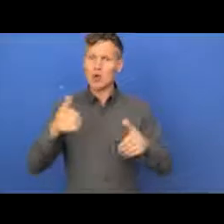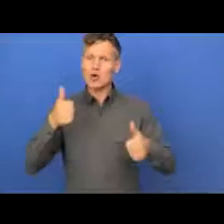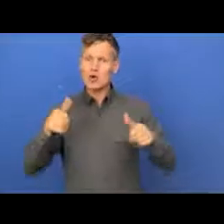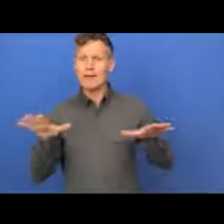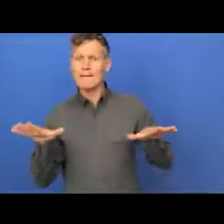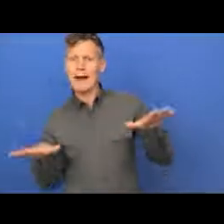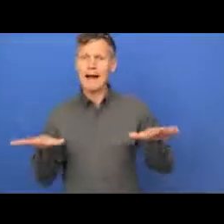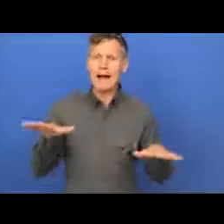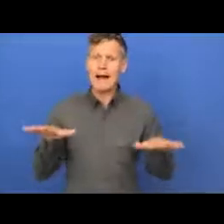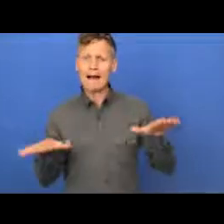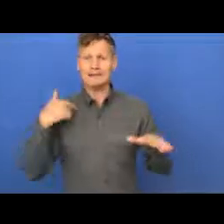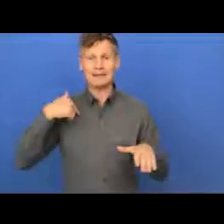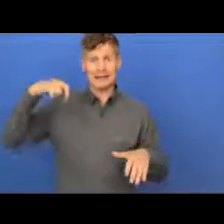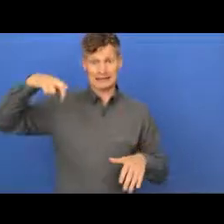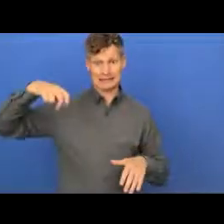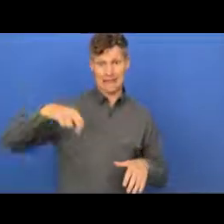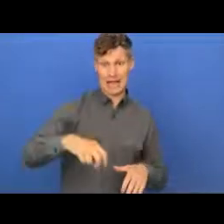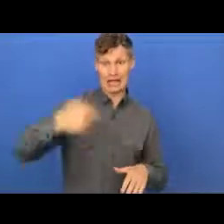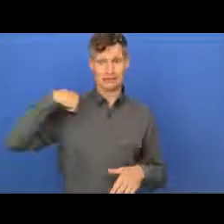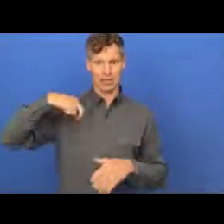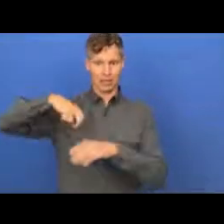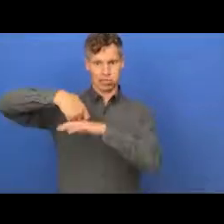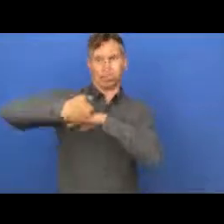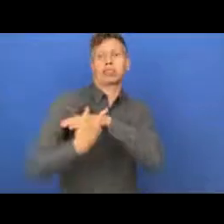roll down the staircases.